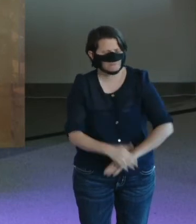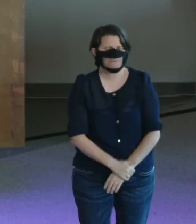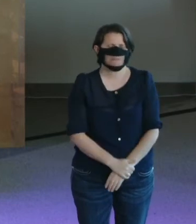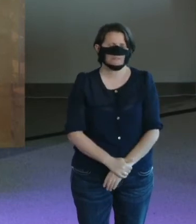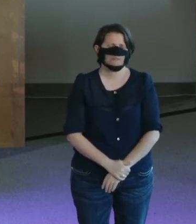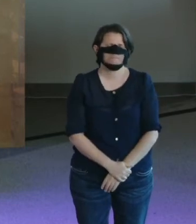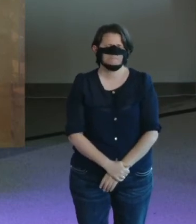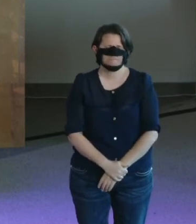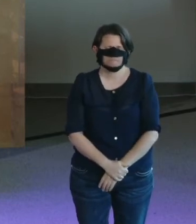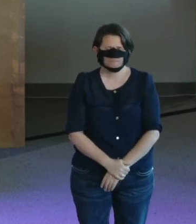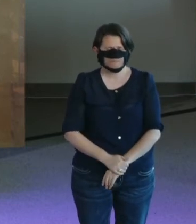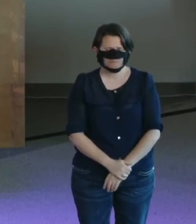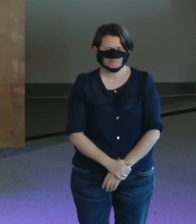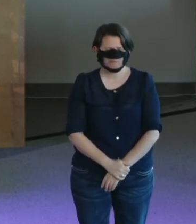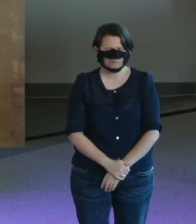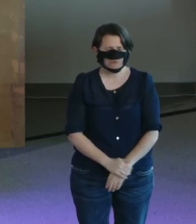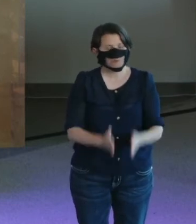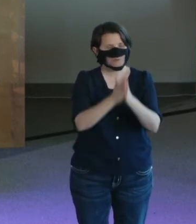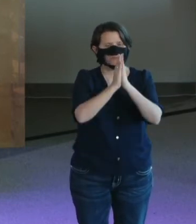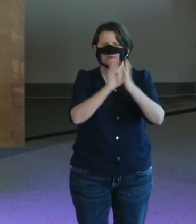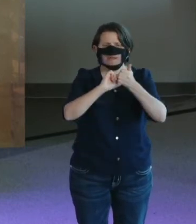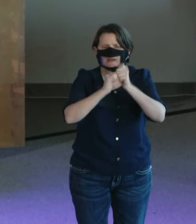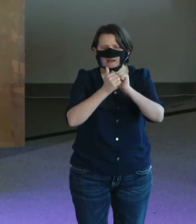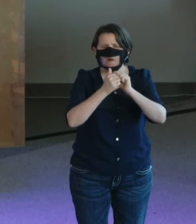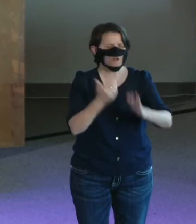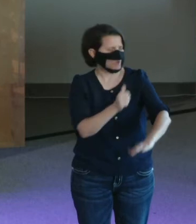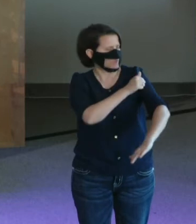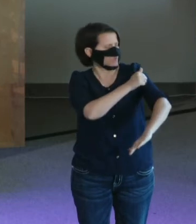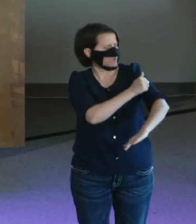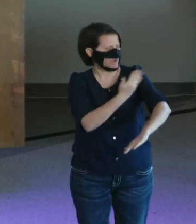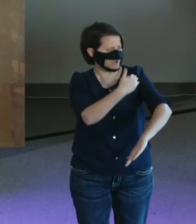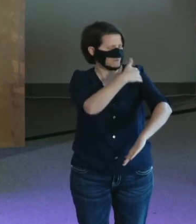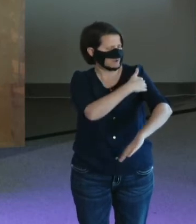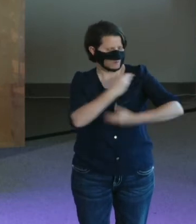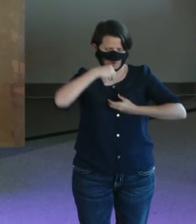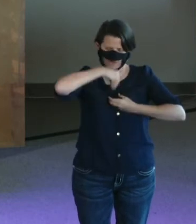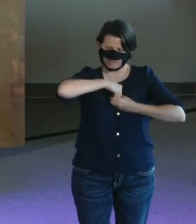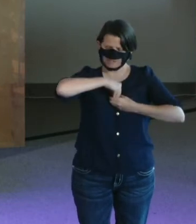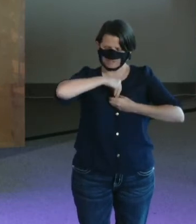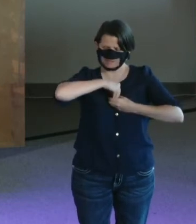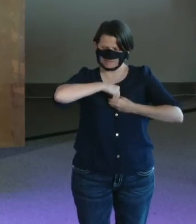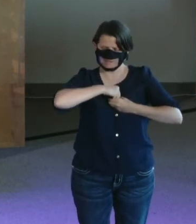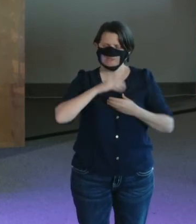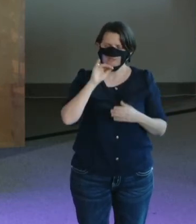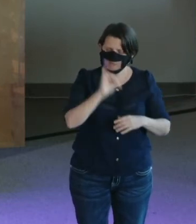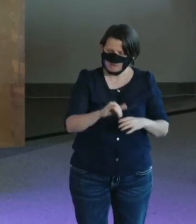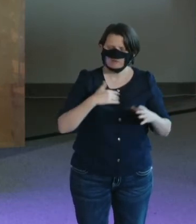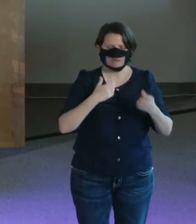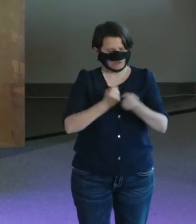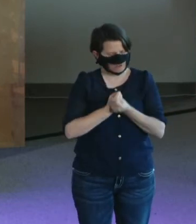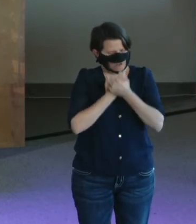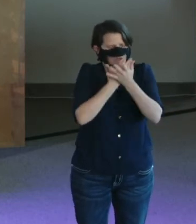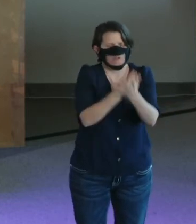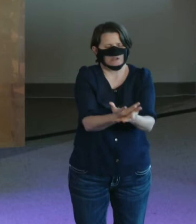We pray this with the authority and the power that is already inside of us to bring this into being.